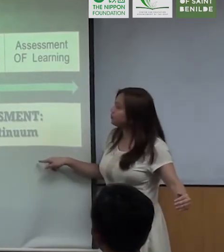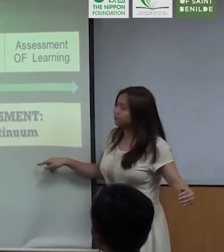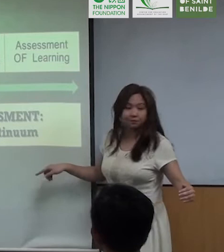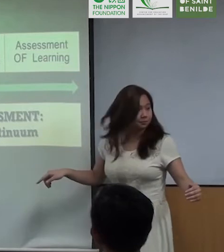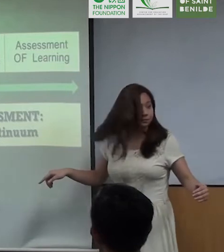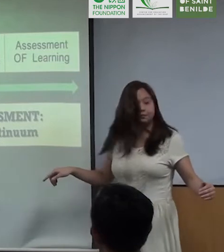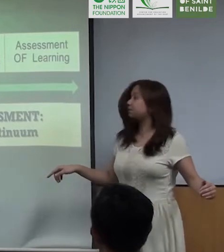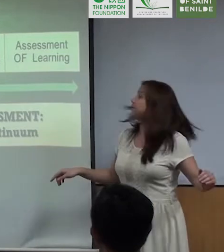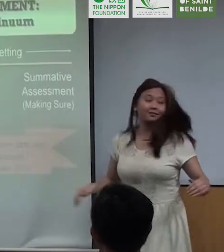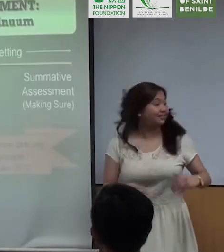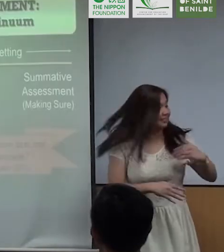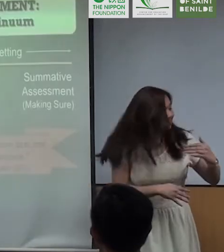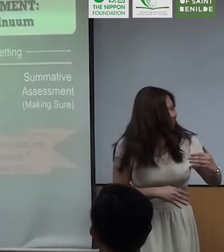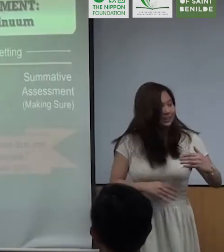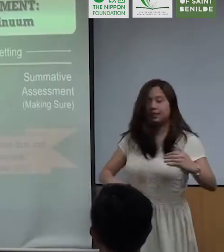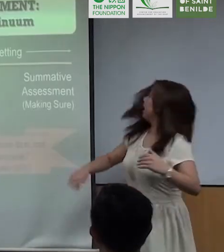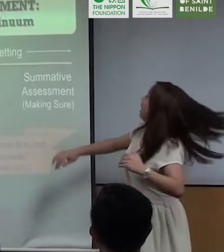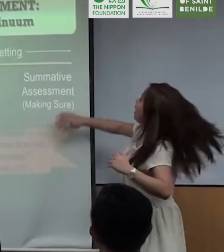continuum.